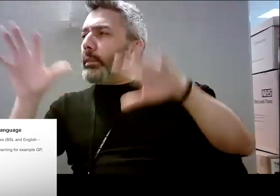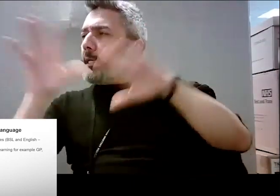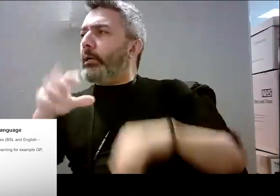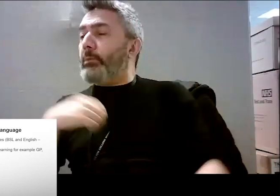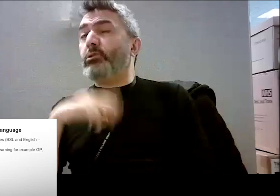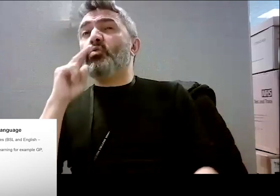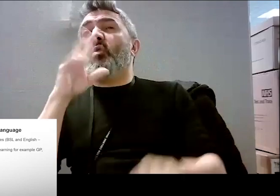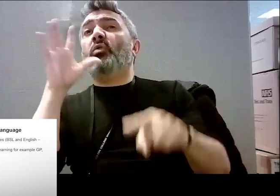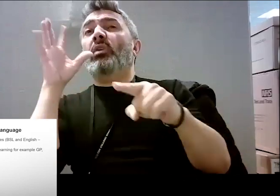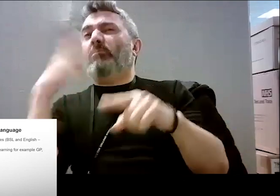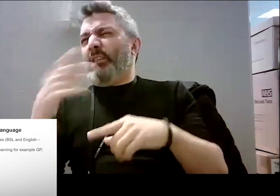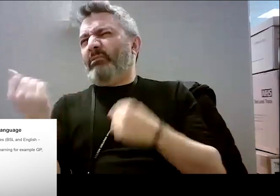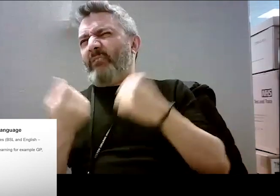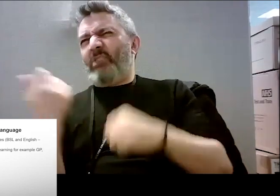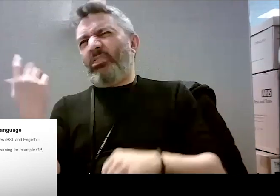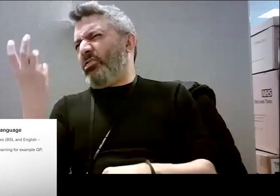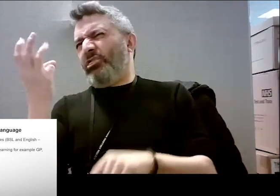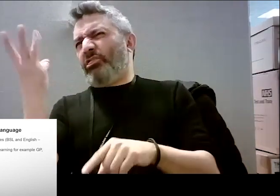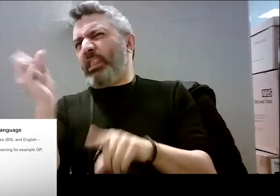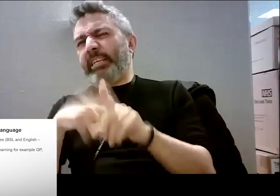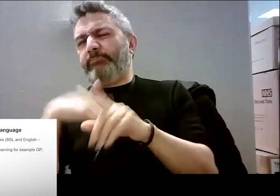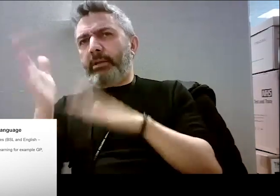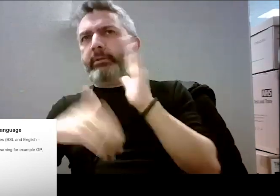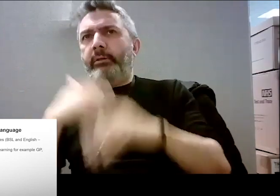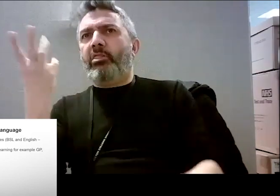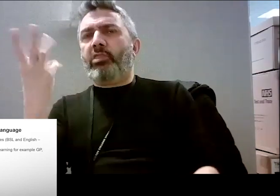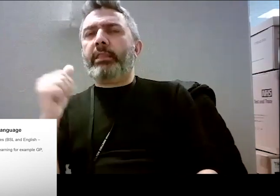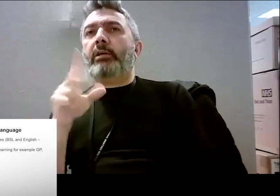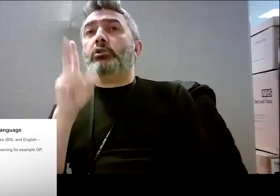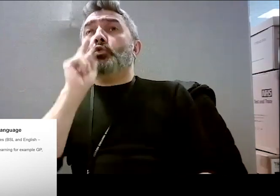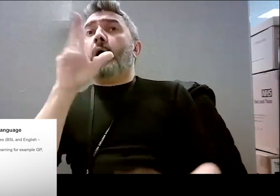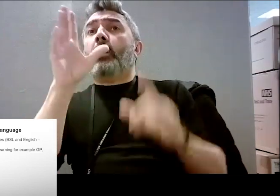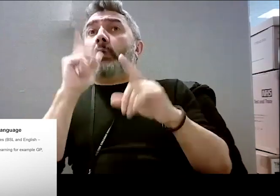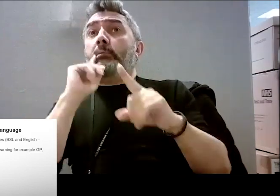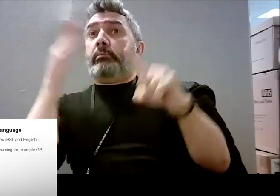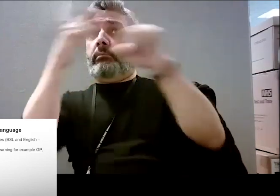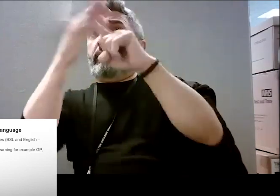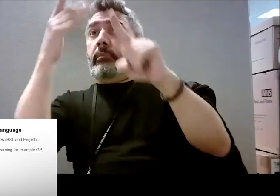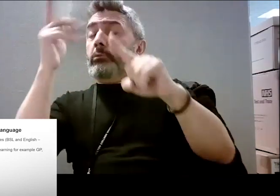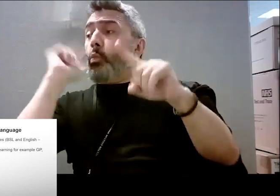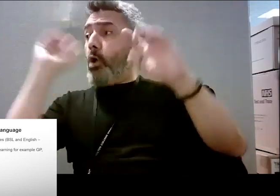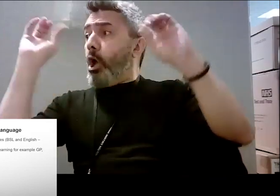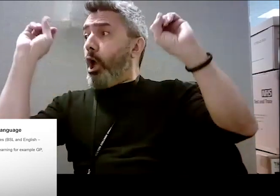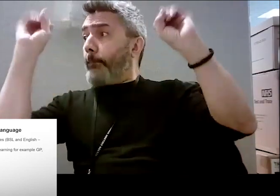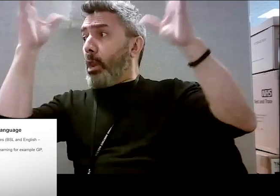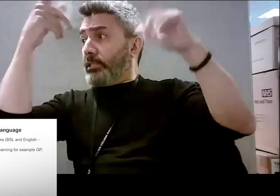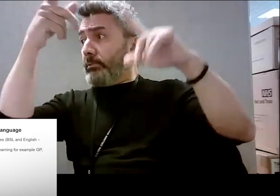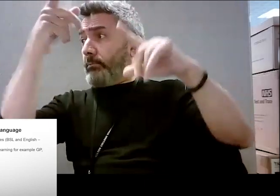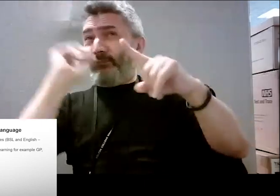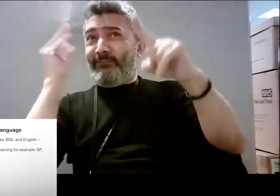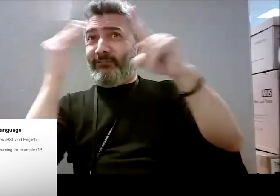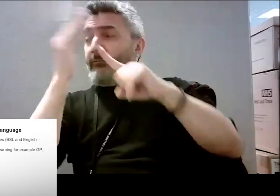So it's interesting. See, I've been driving for about 30 years now, and I can